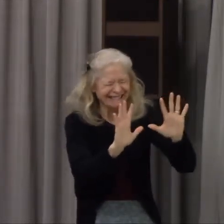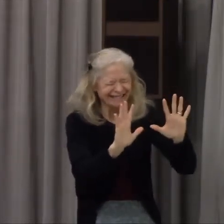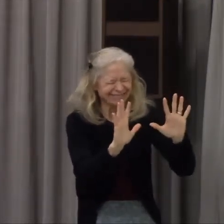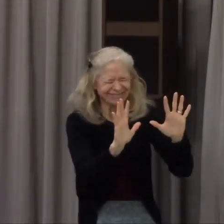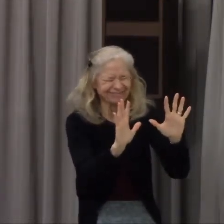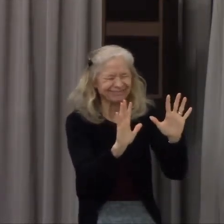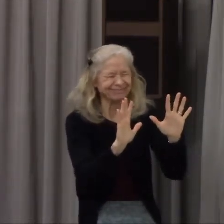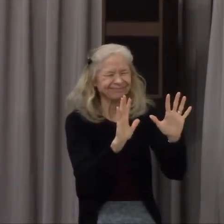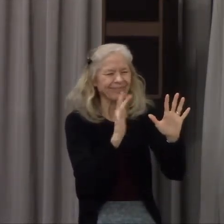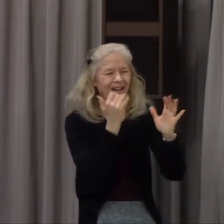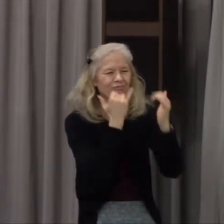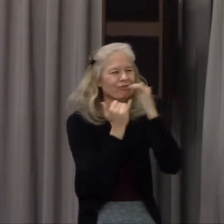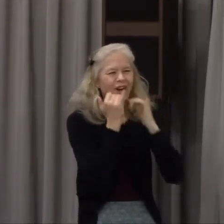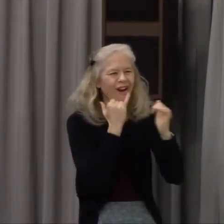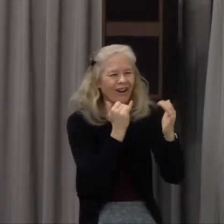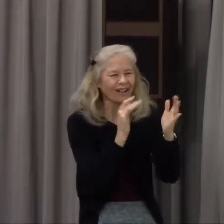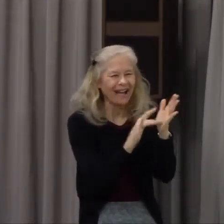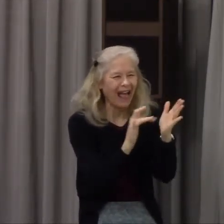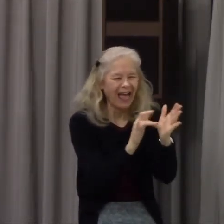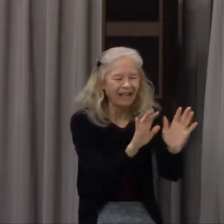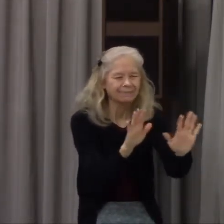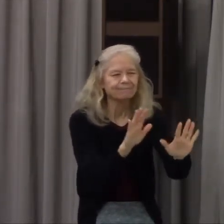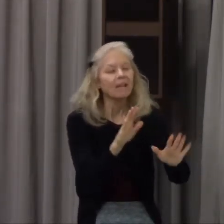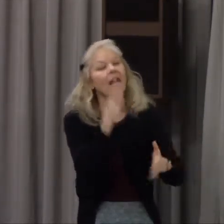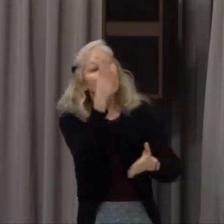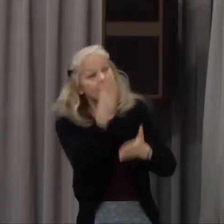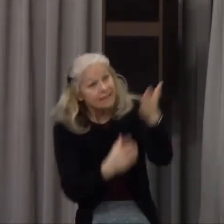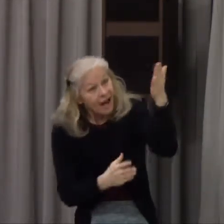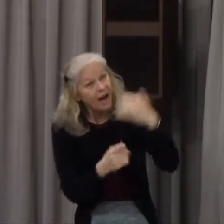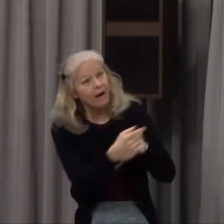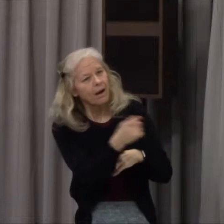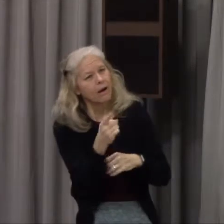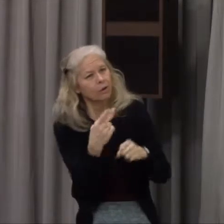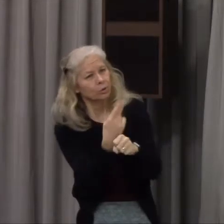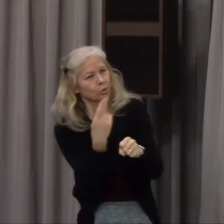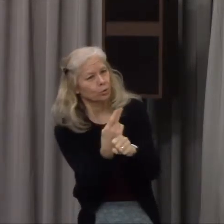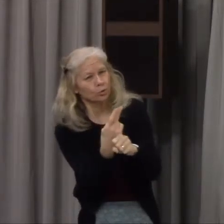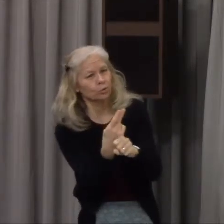everybody's speaking in tongues, some foreign language, and a lost person comes